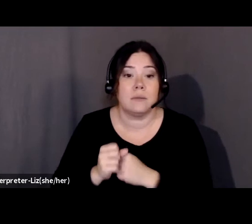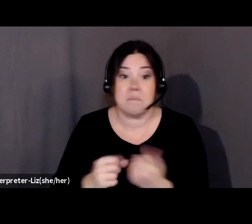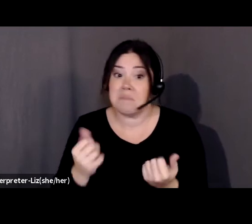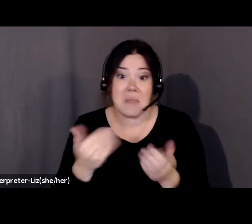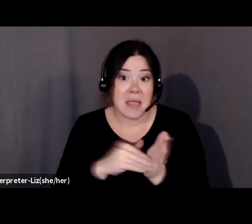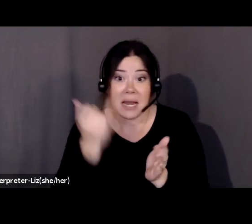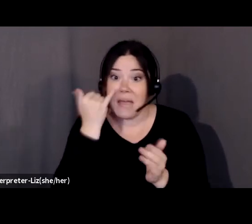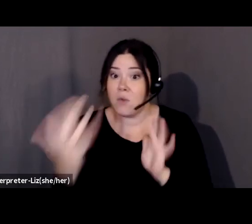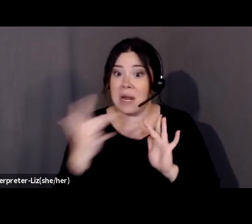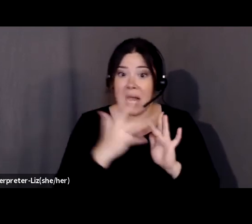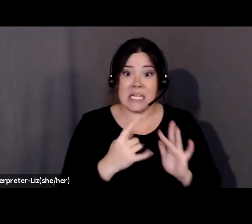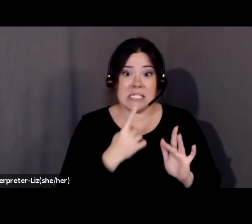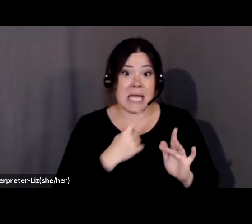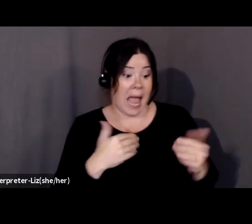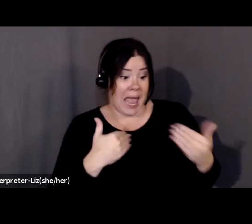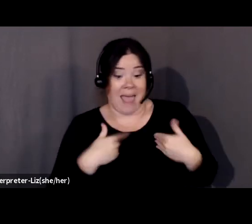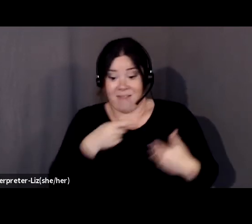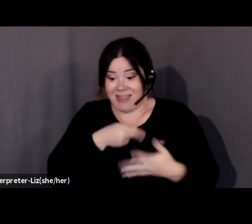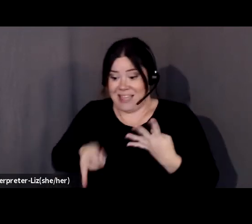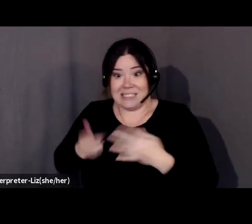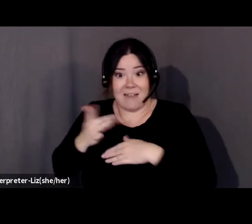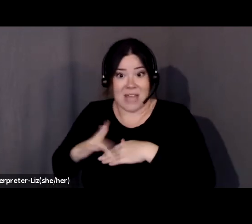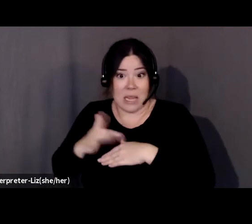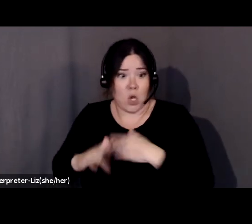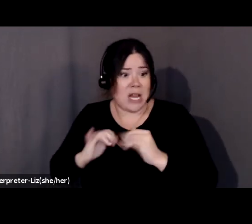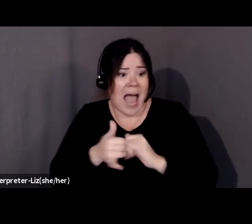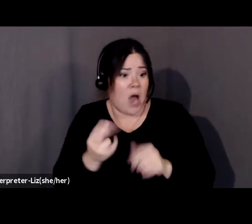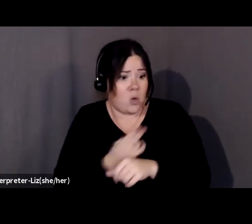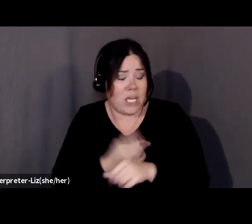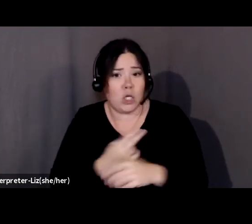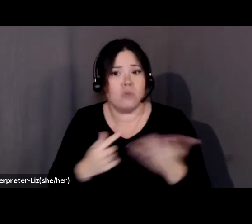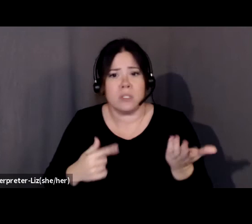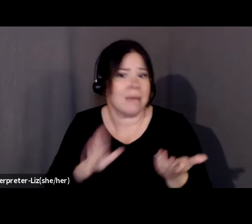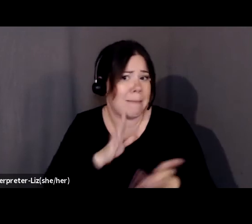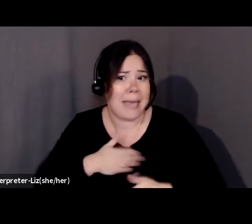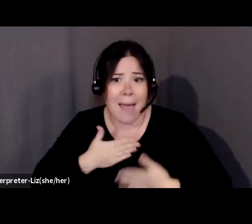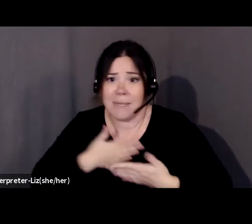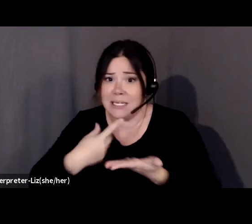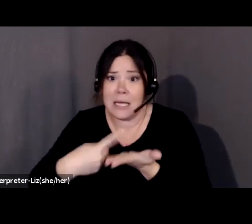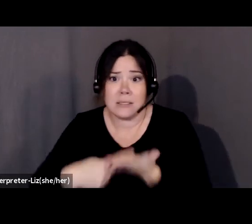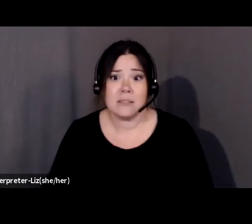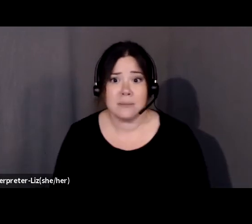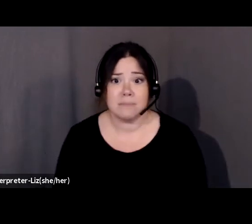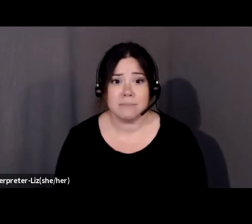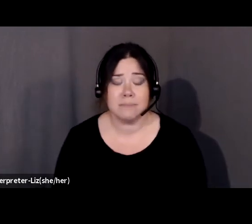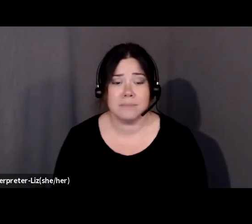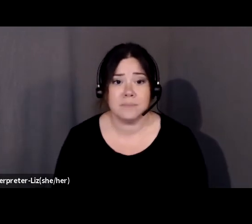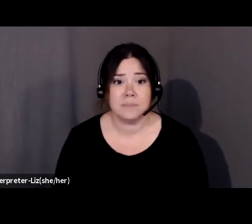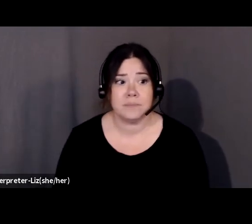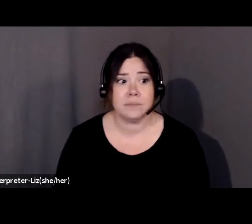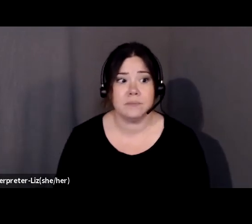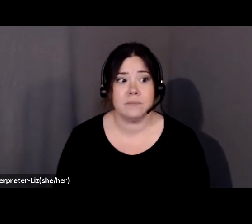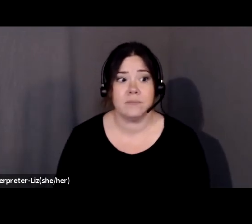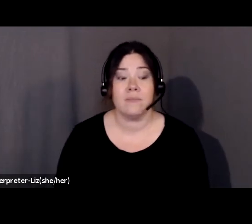and say like, this is what I have, how can I use this? I'd be more than happy to have those conversations. And here on